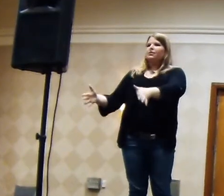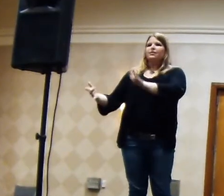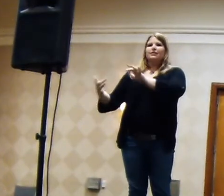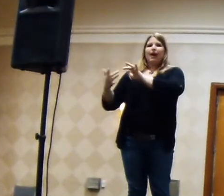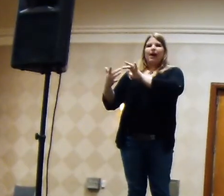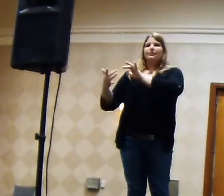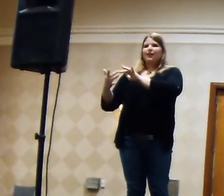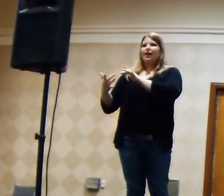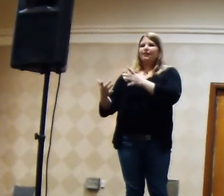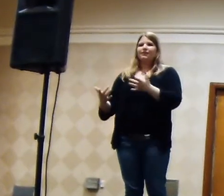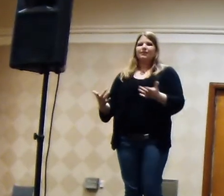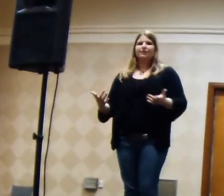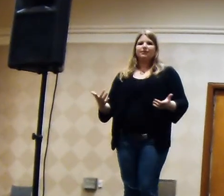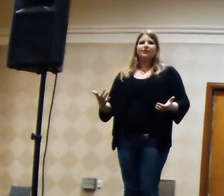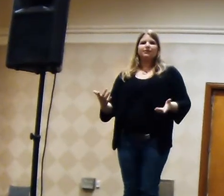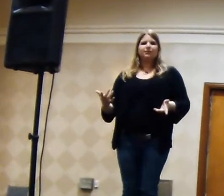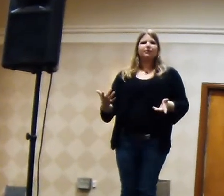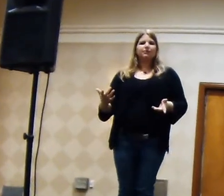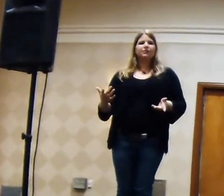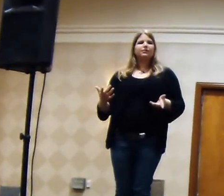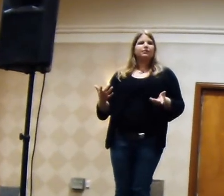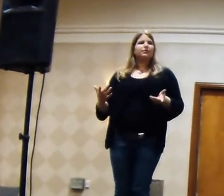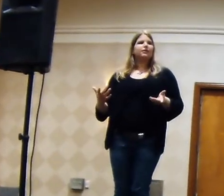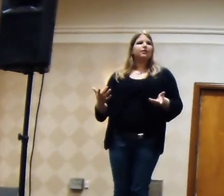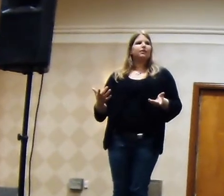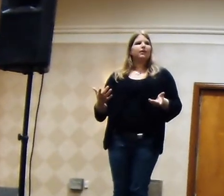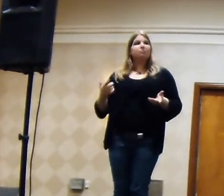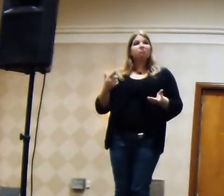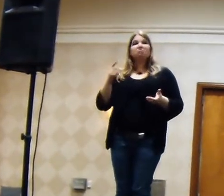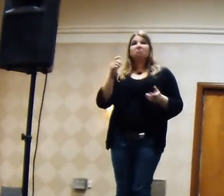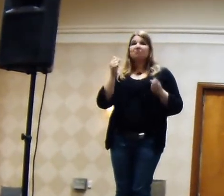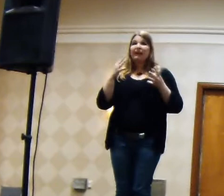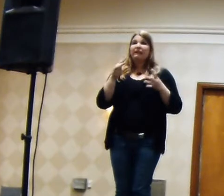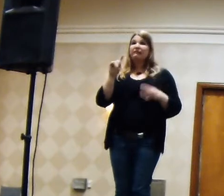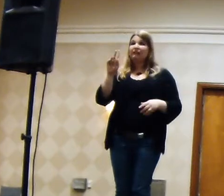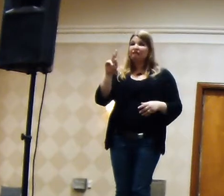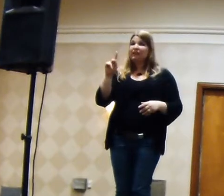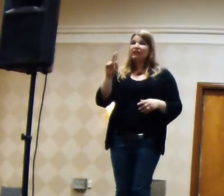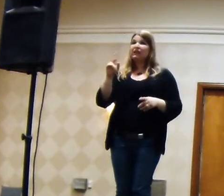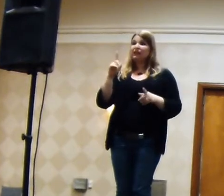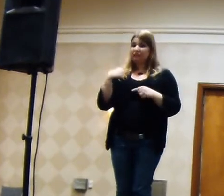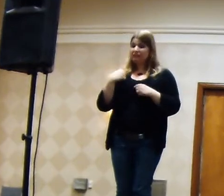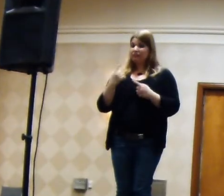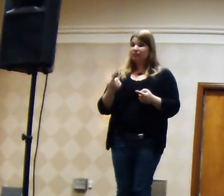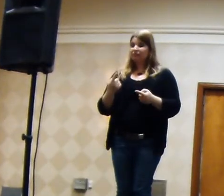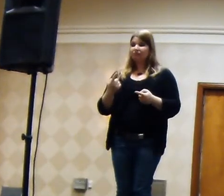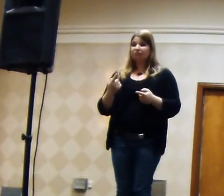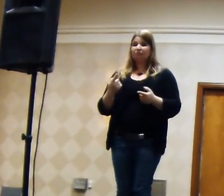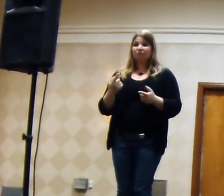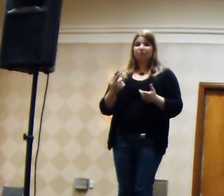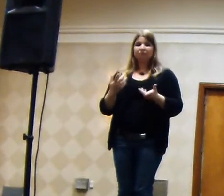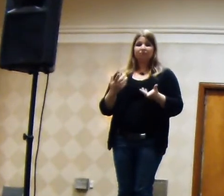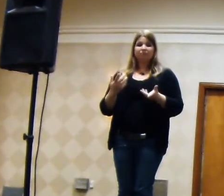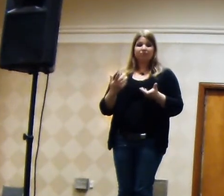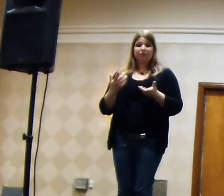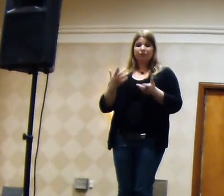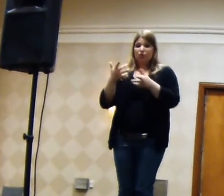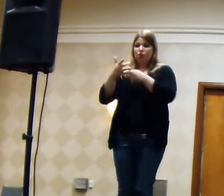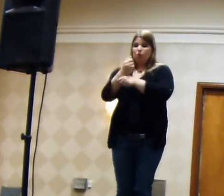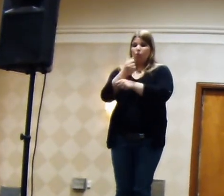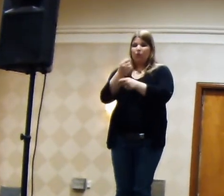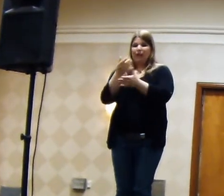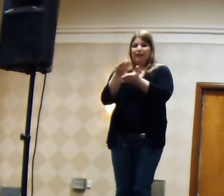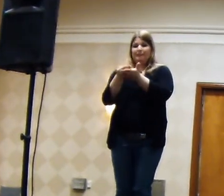do, I've been doing a fair amount of like TV shows where the prizes you win money for